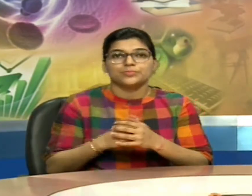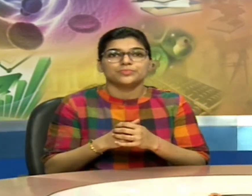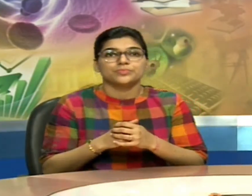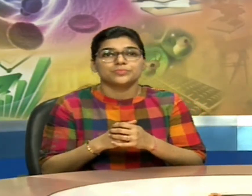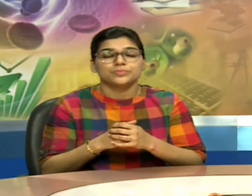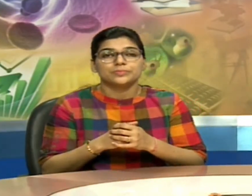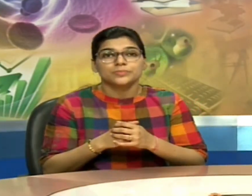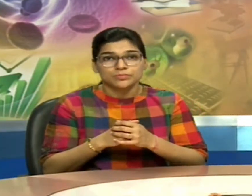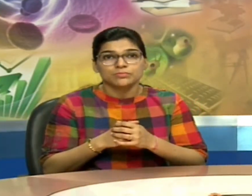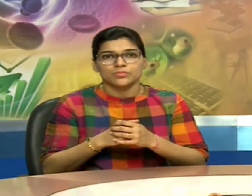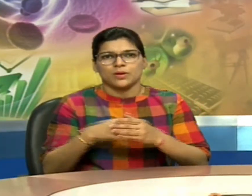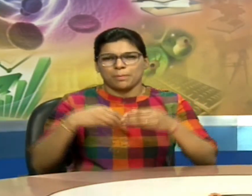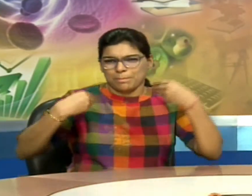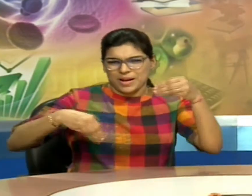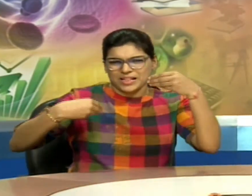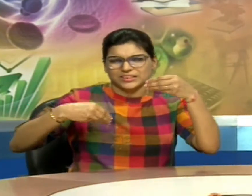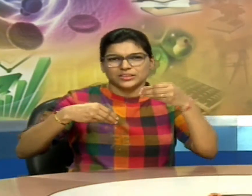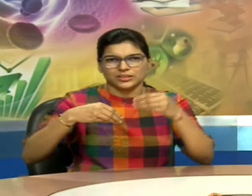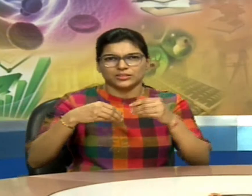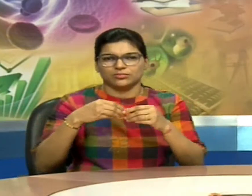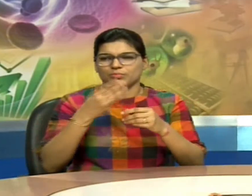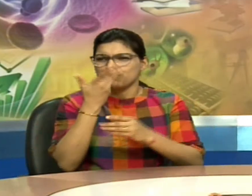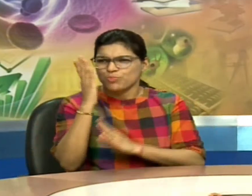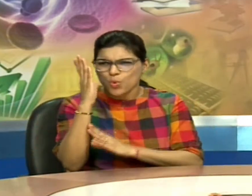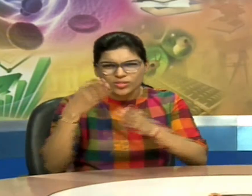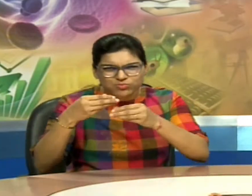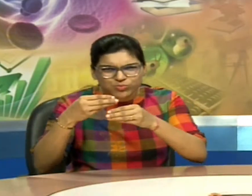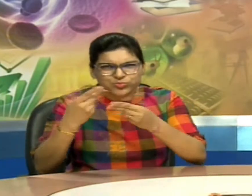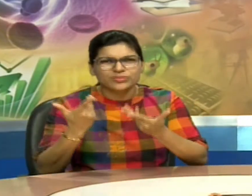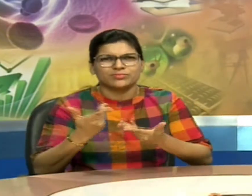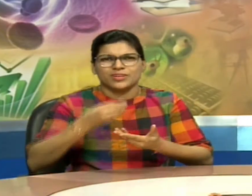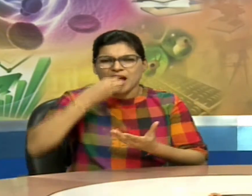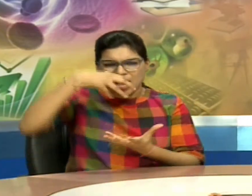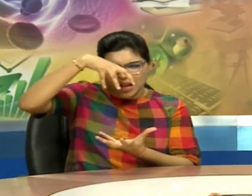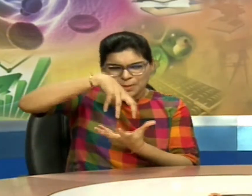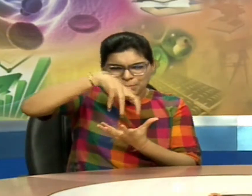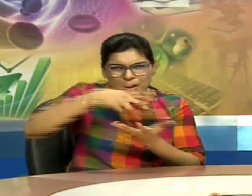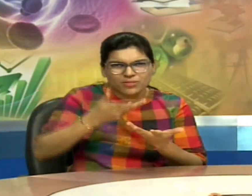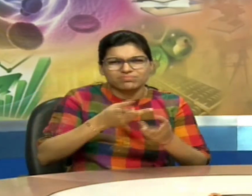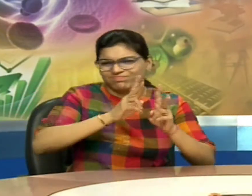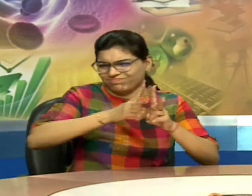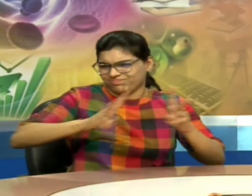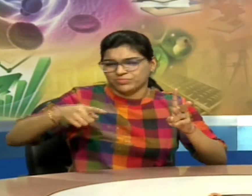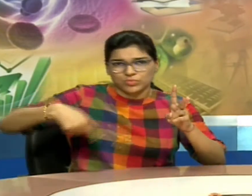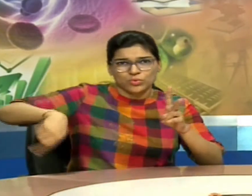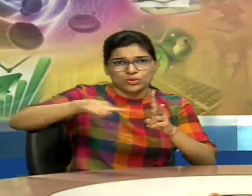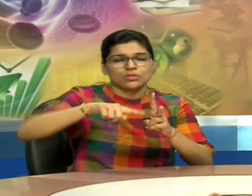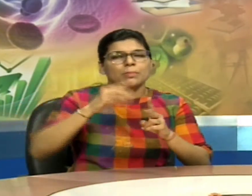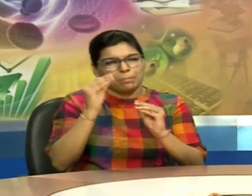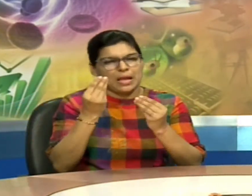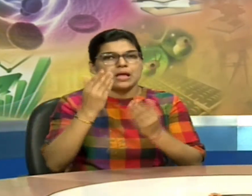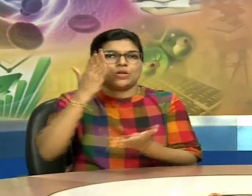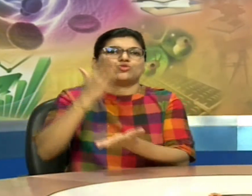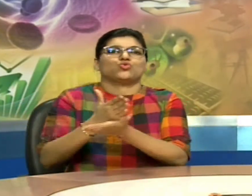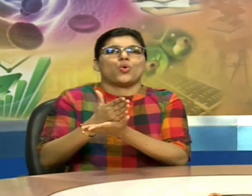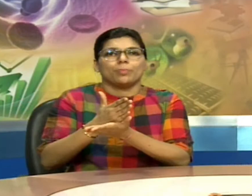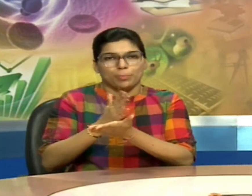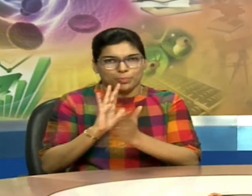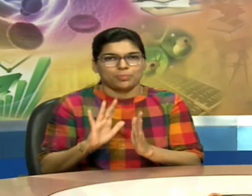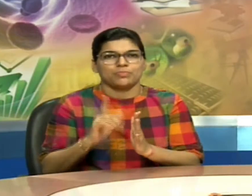Eighth point is we should avoid anything